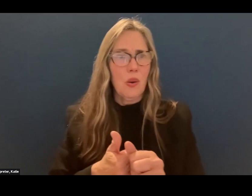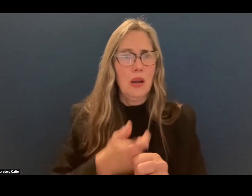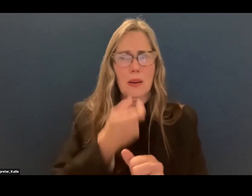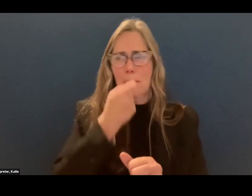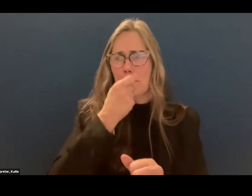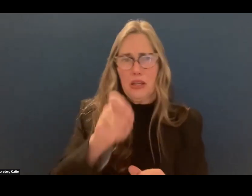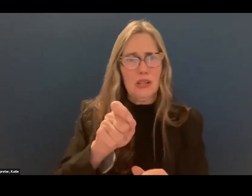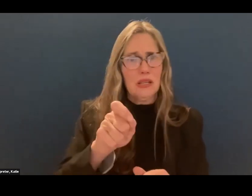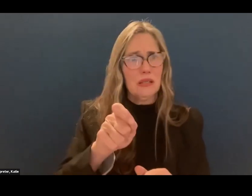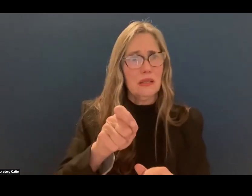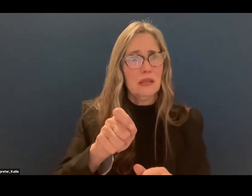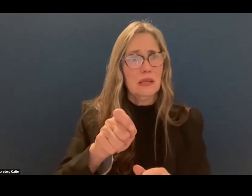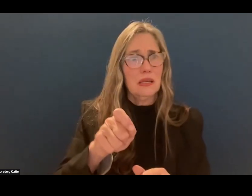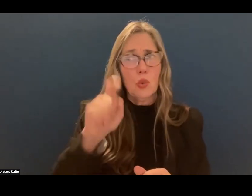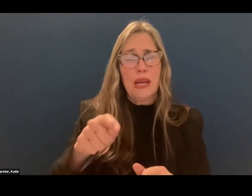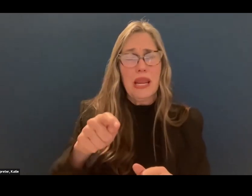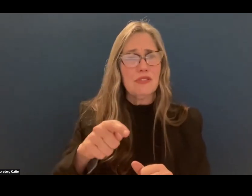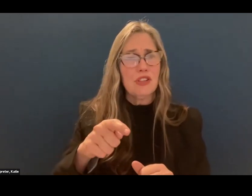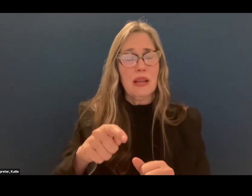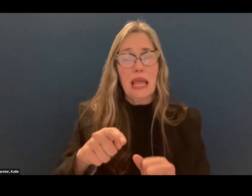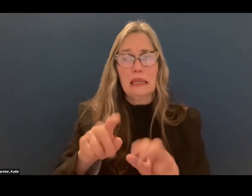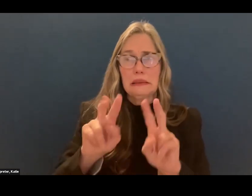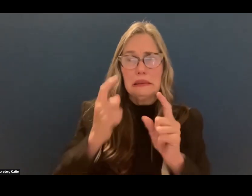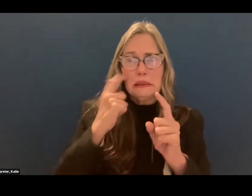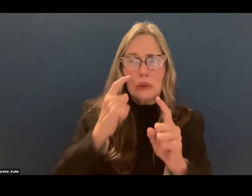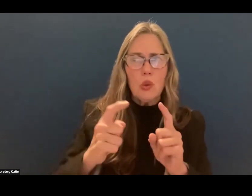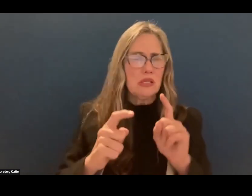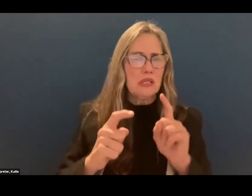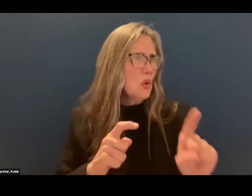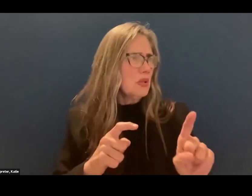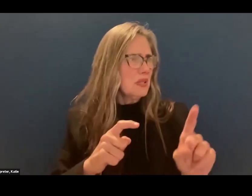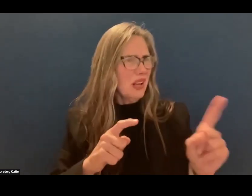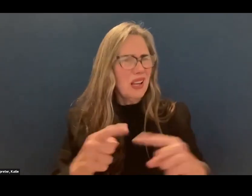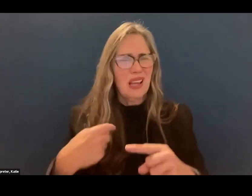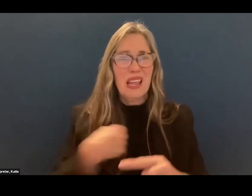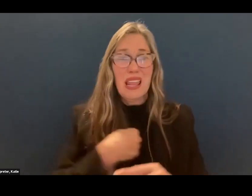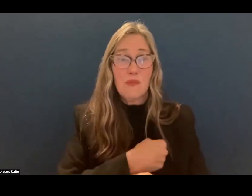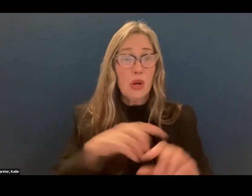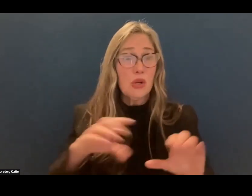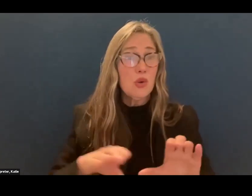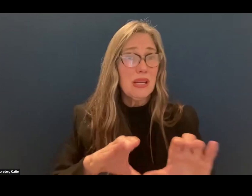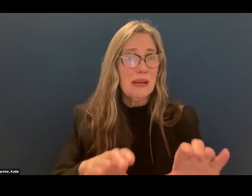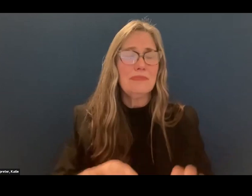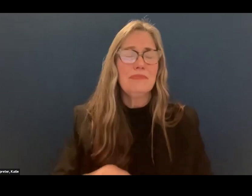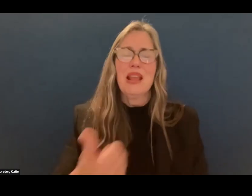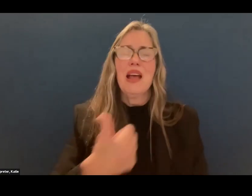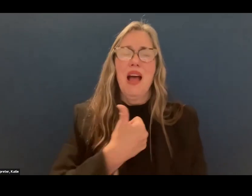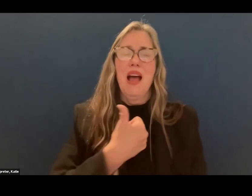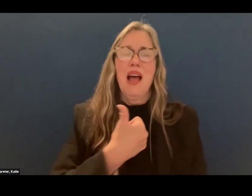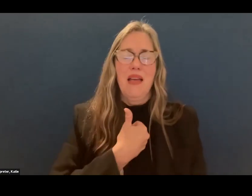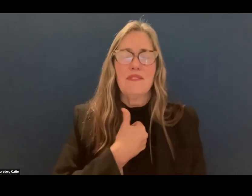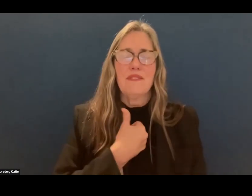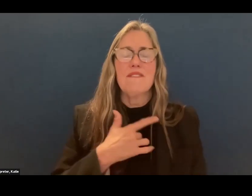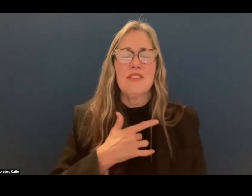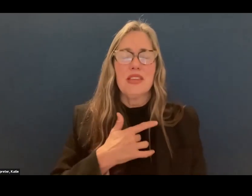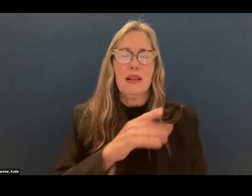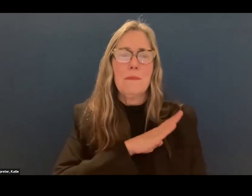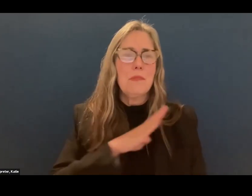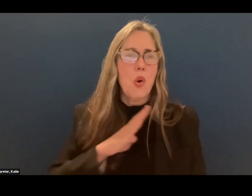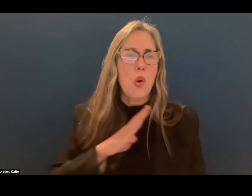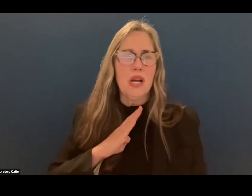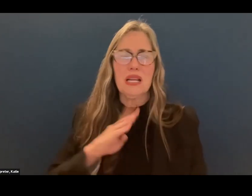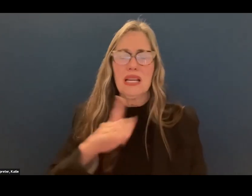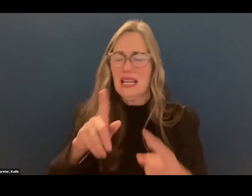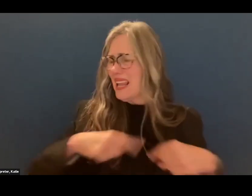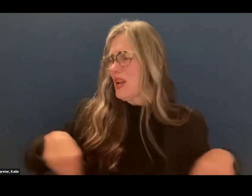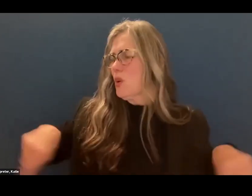to do it when we have to hold each other accountable. So I'm just as frustrated with us as a board as I am as a district.